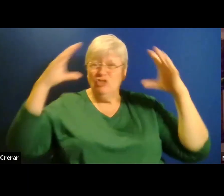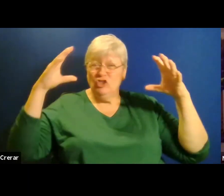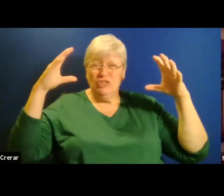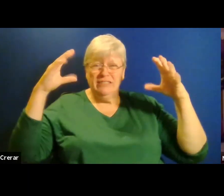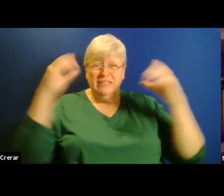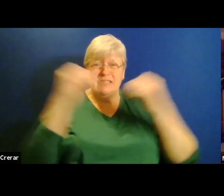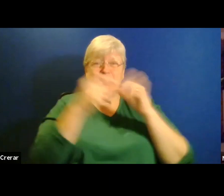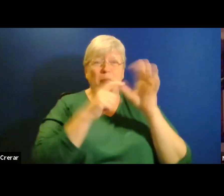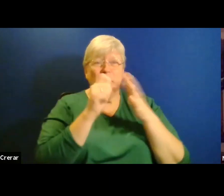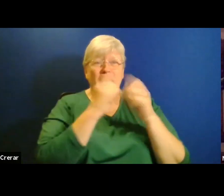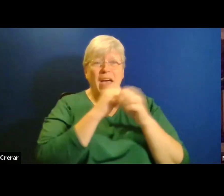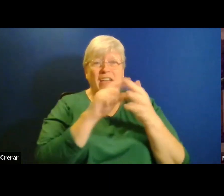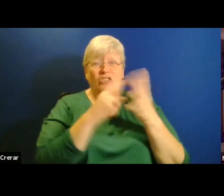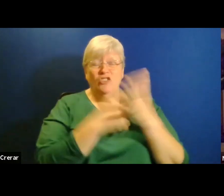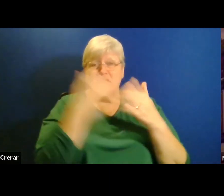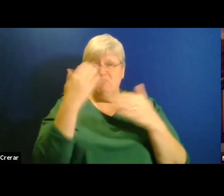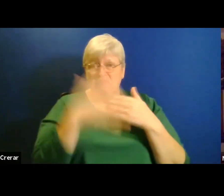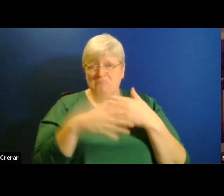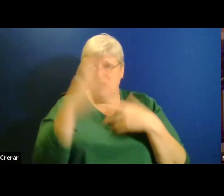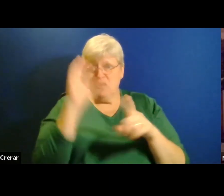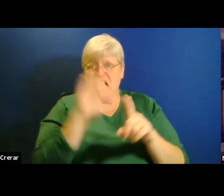had could be catching.